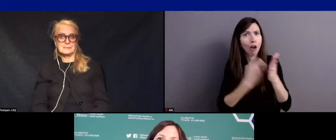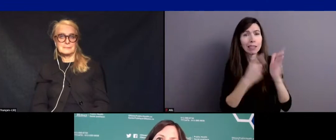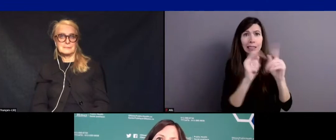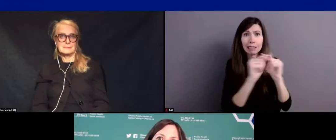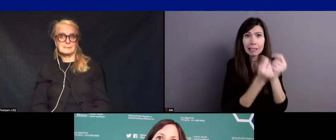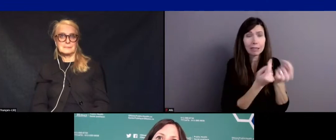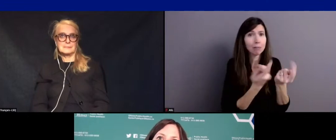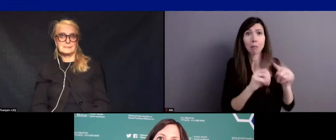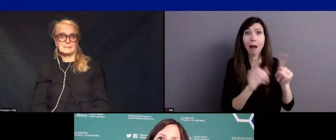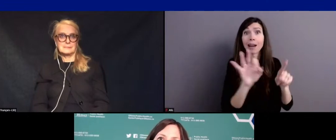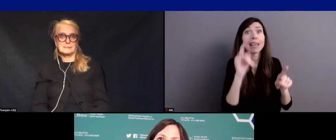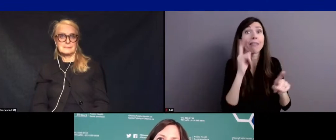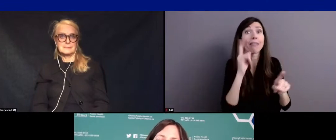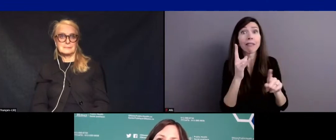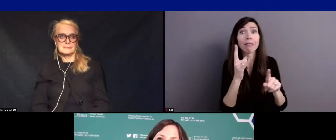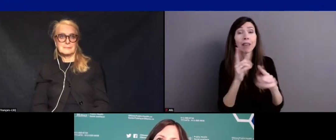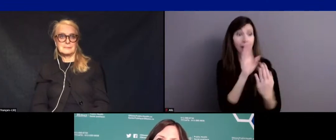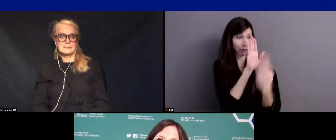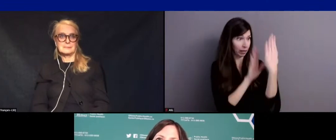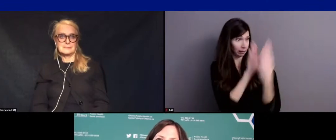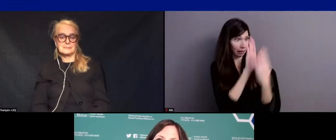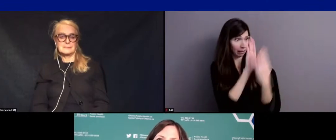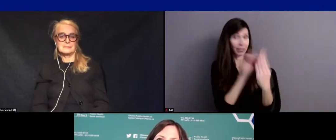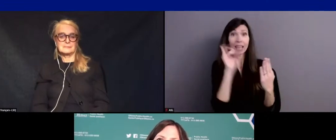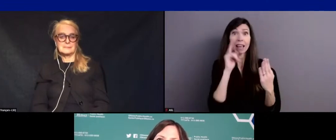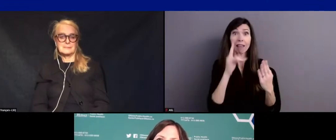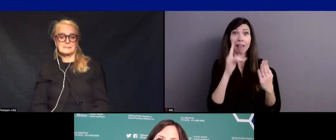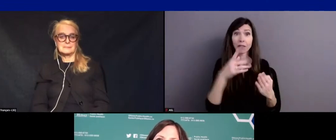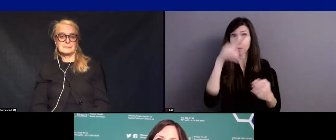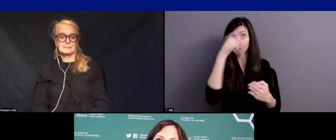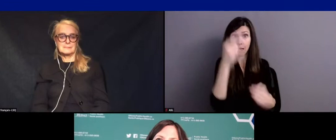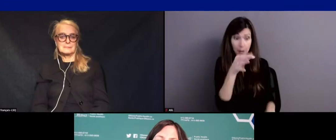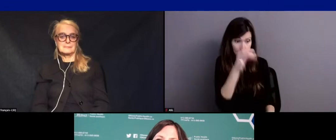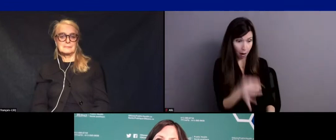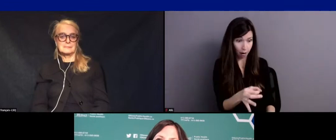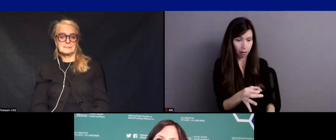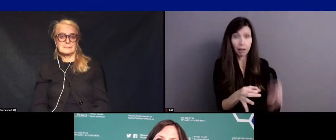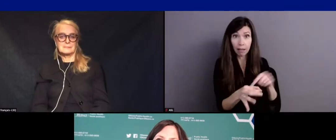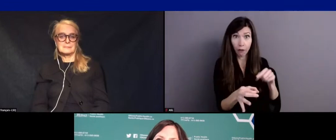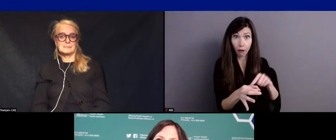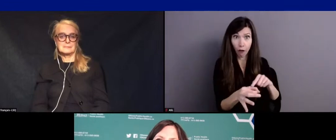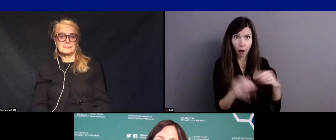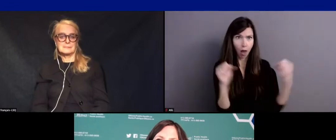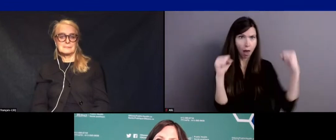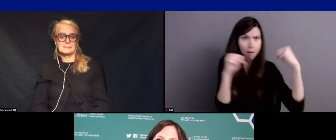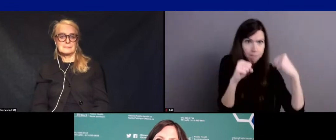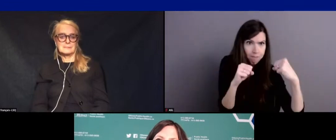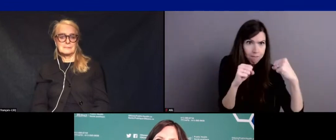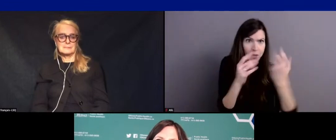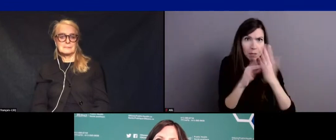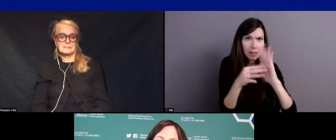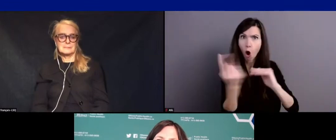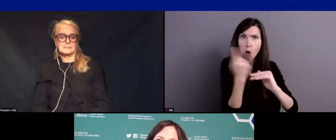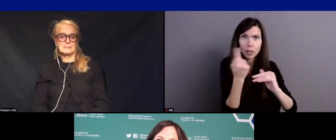face-off, on when the puck is along the boards, players are still in contact. Why is body checking specifically targeted?